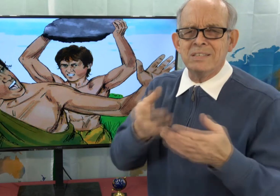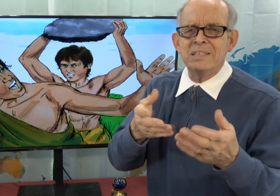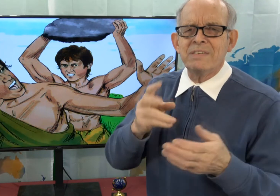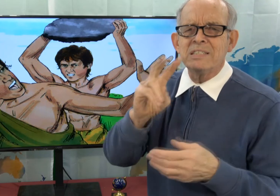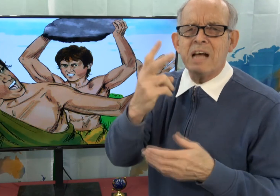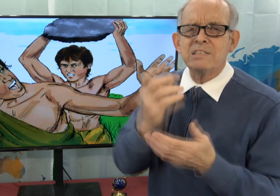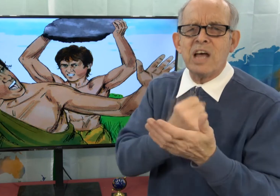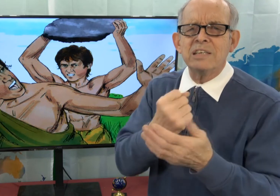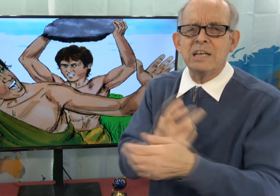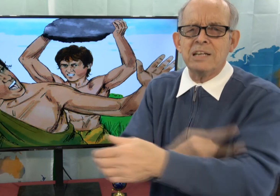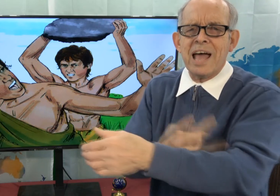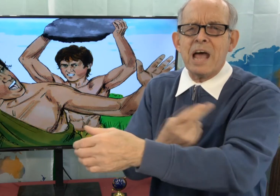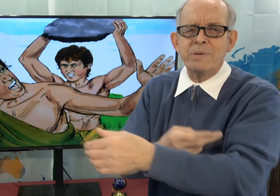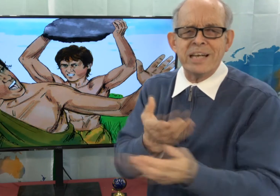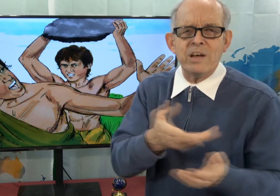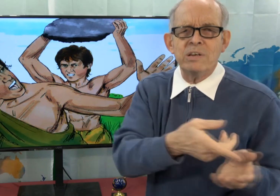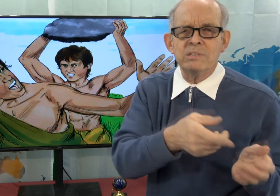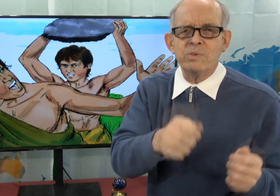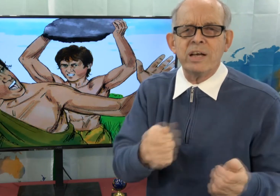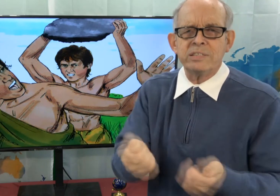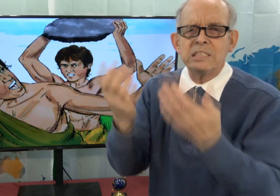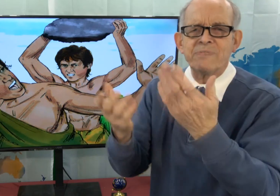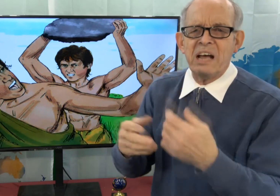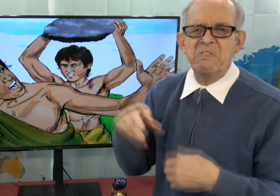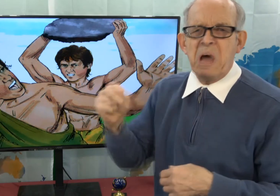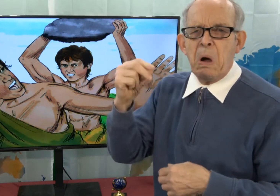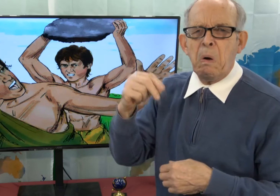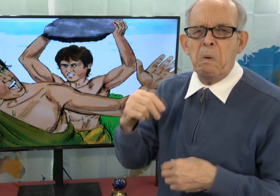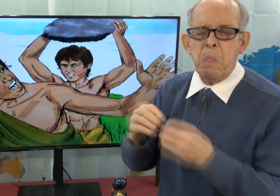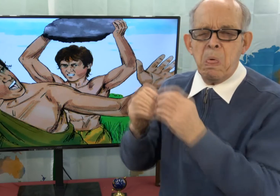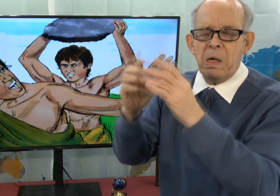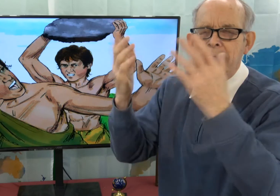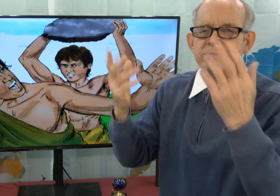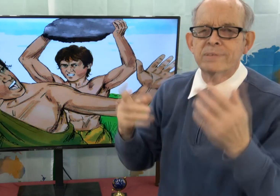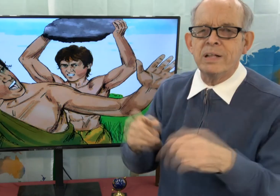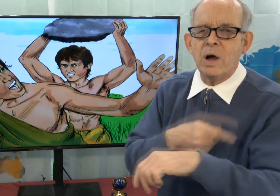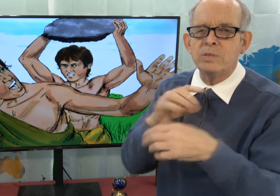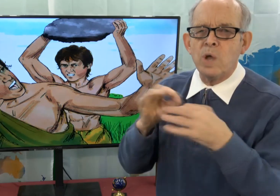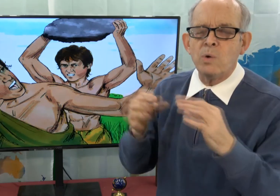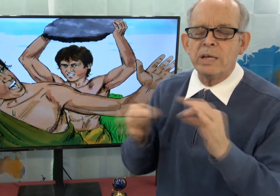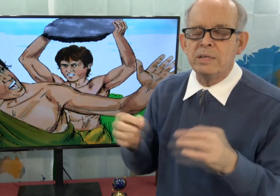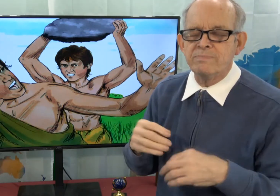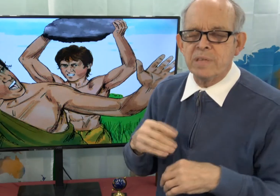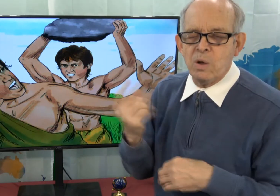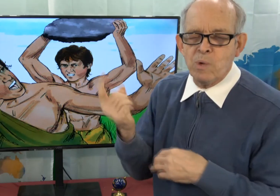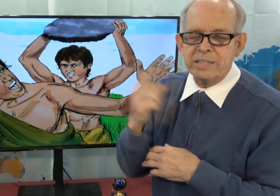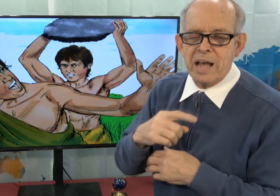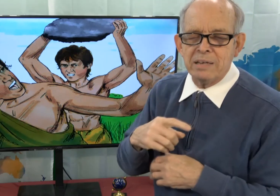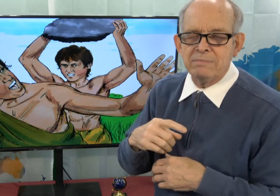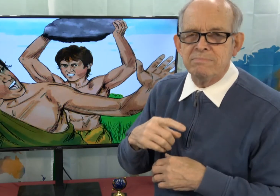justified. You suck a chance, laugh here, we can justify. No! Long story. Red day,